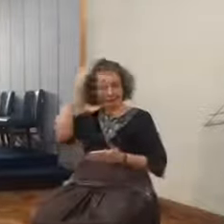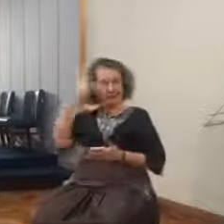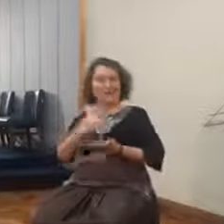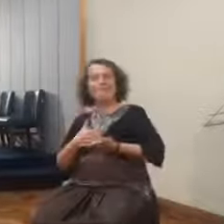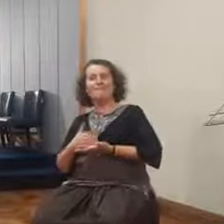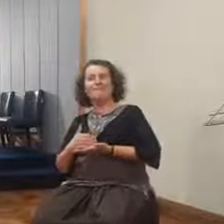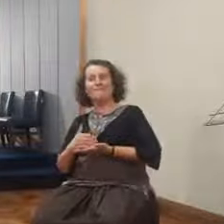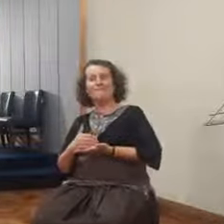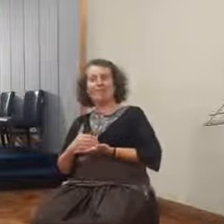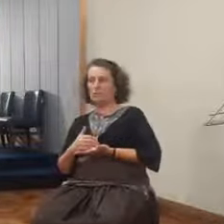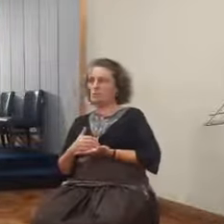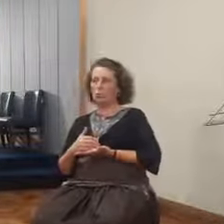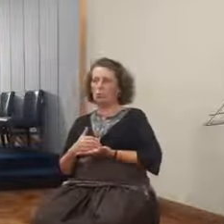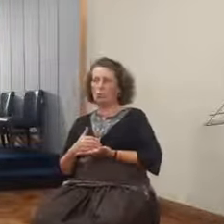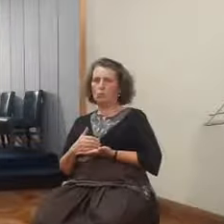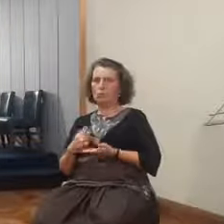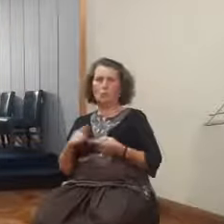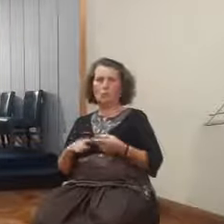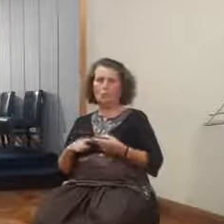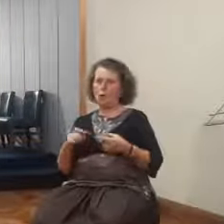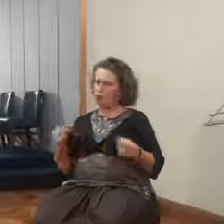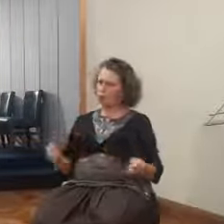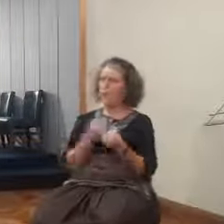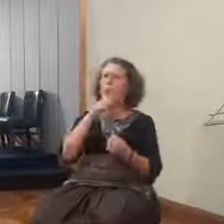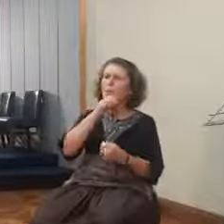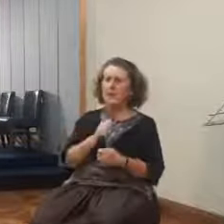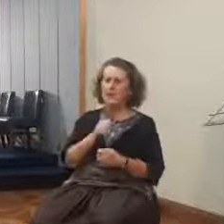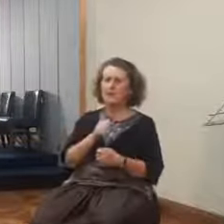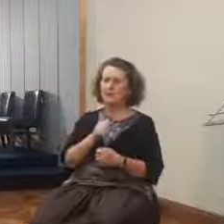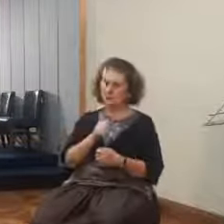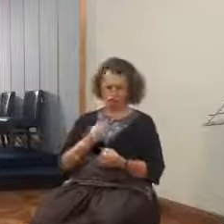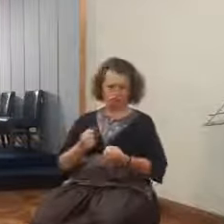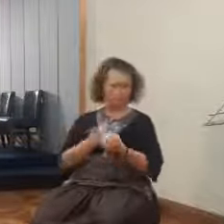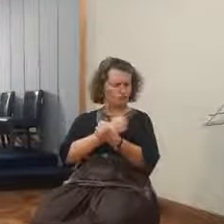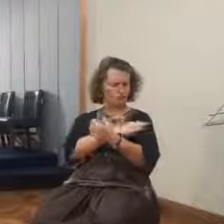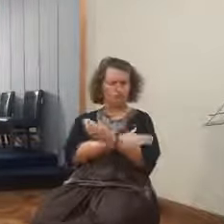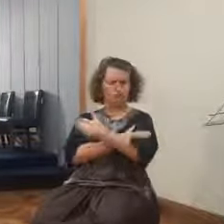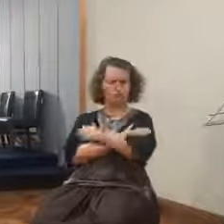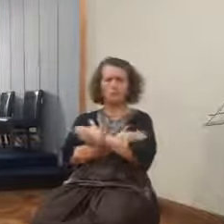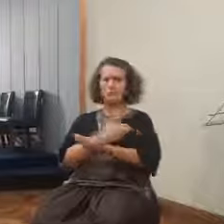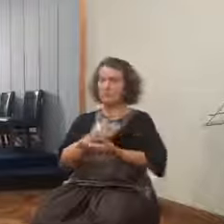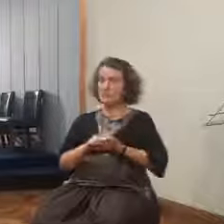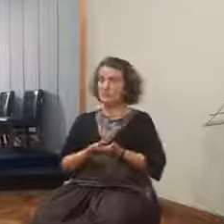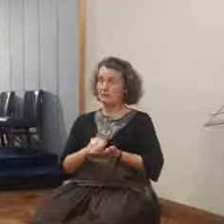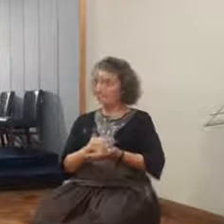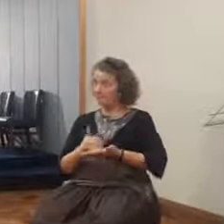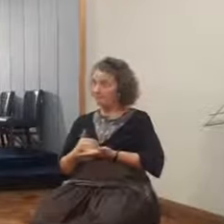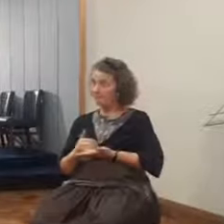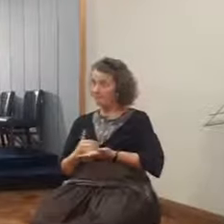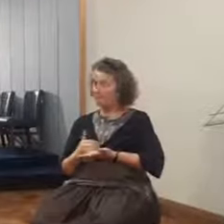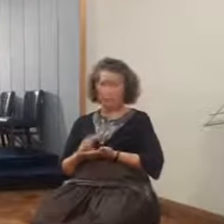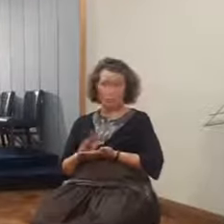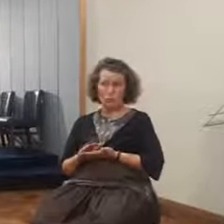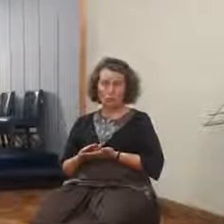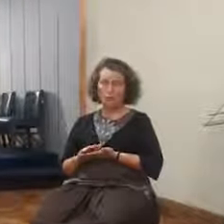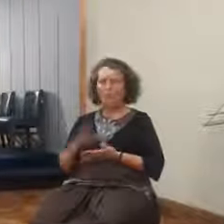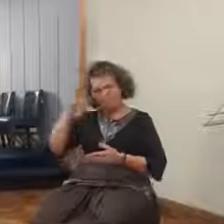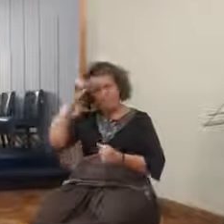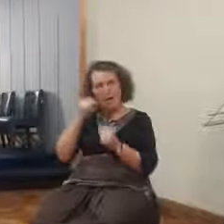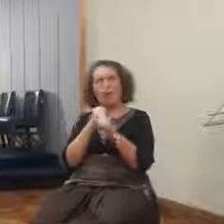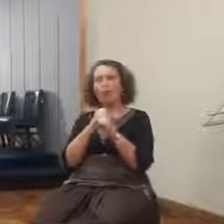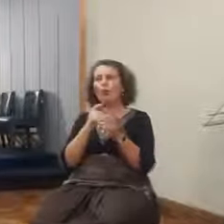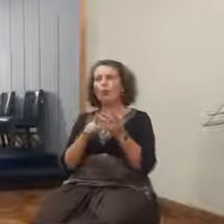necessarily secure. A mighty man is not delivered by much strength, any more than Goliath was before David.